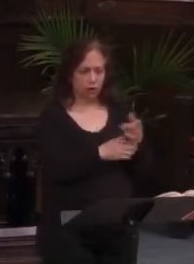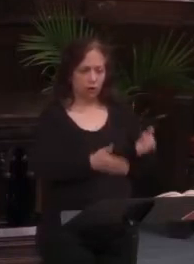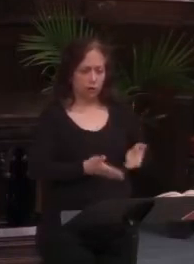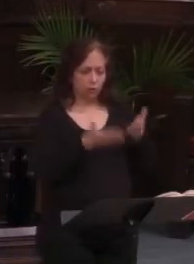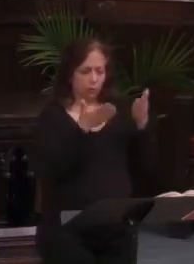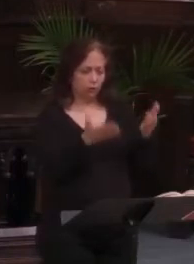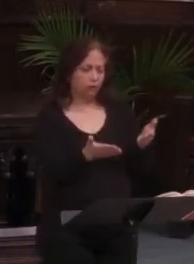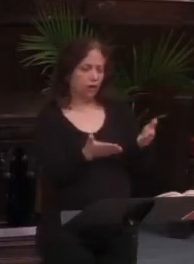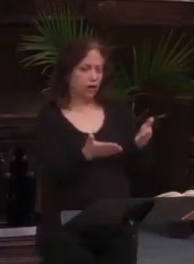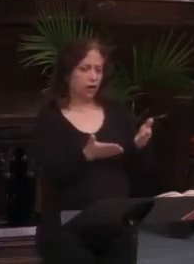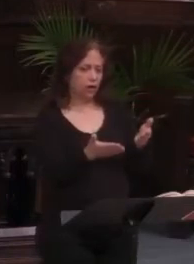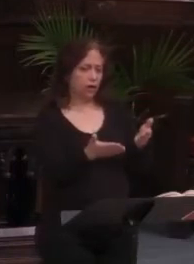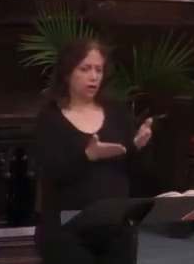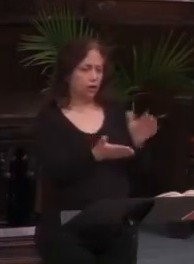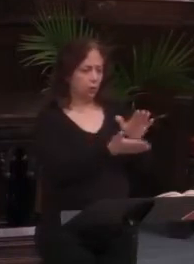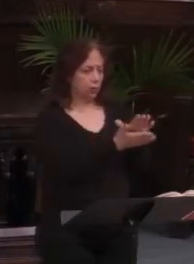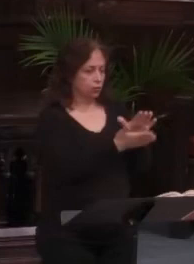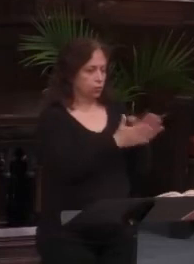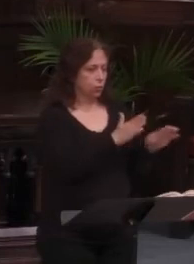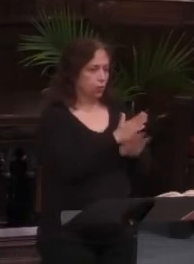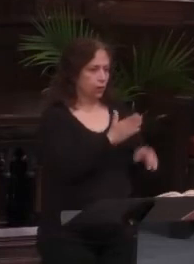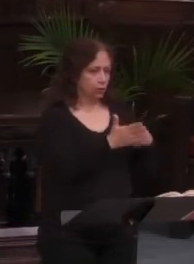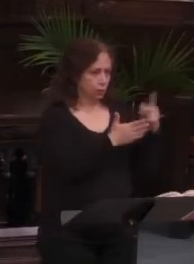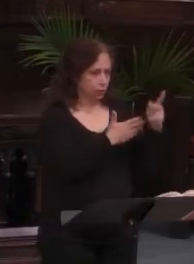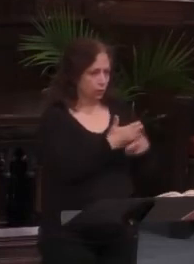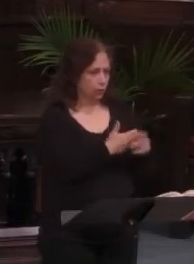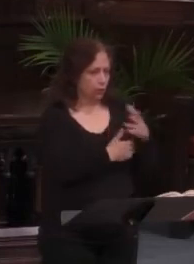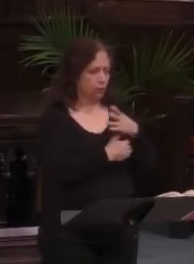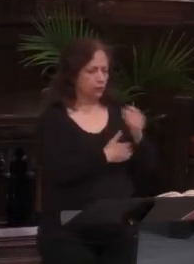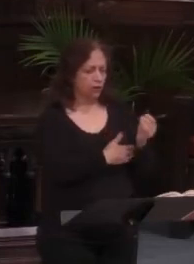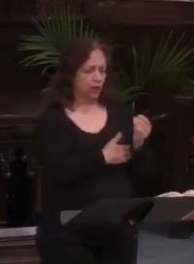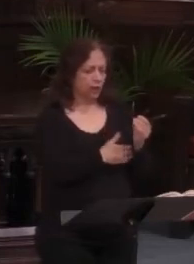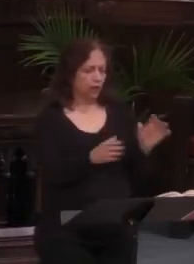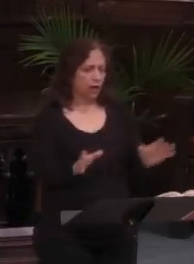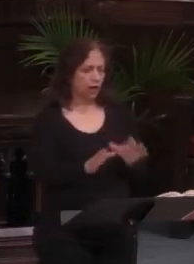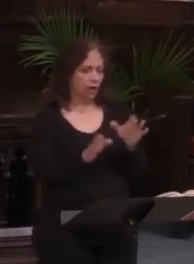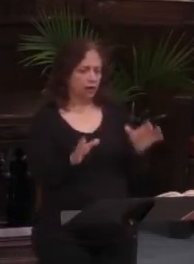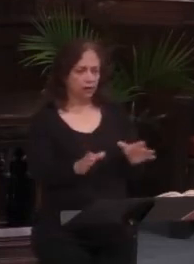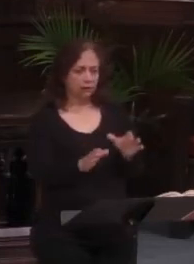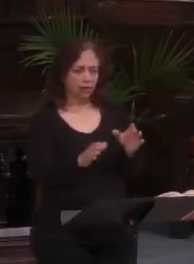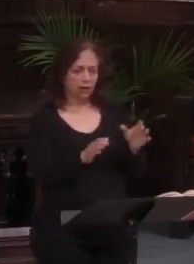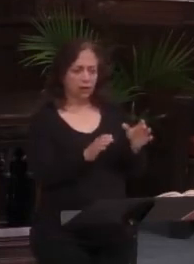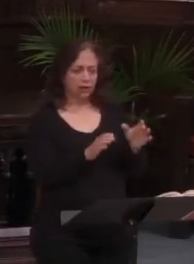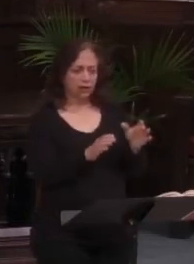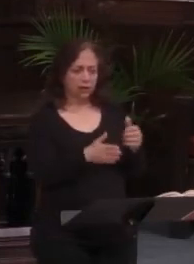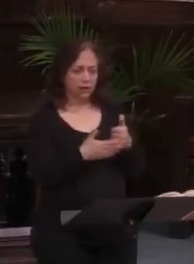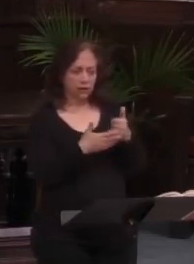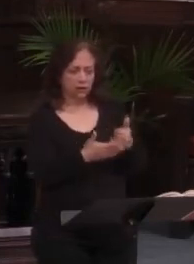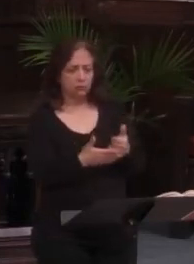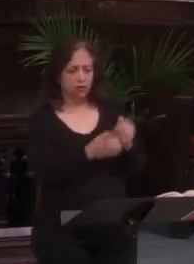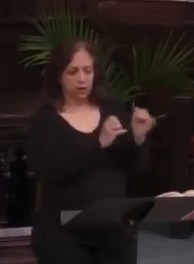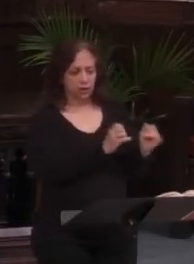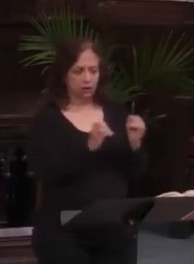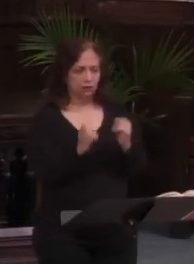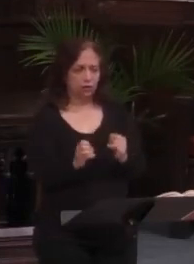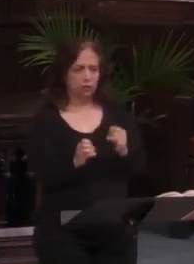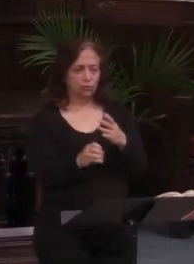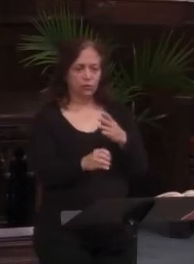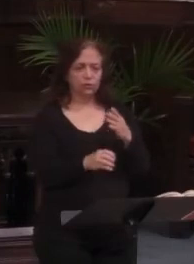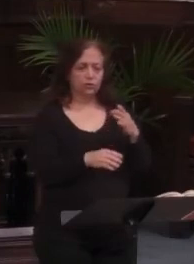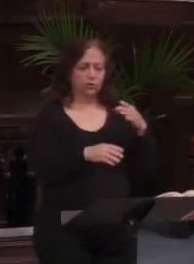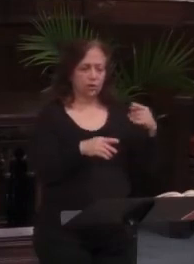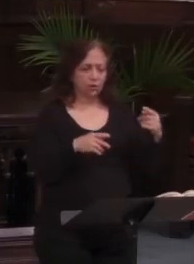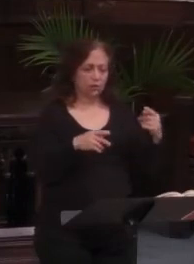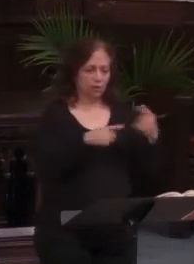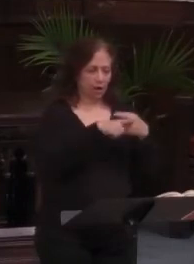providing life-saving school-based programs and actively mediating individual and group conflict to